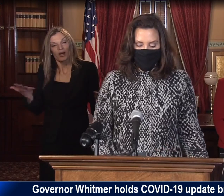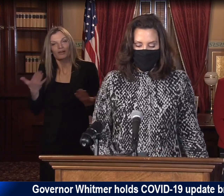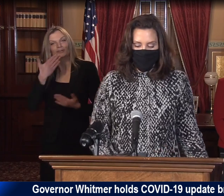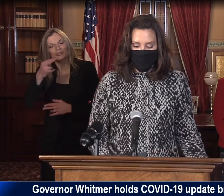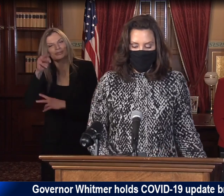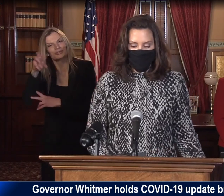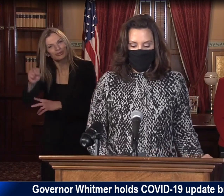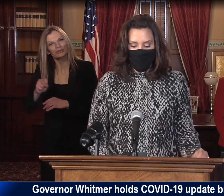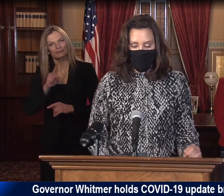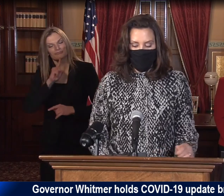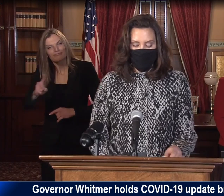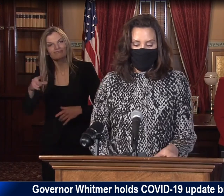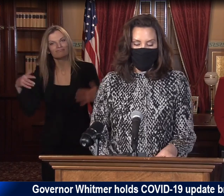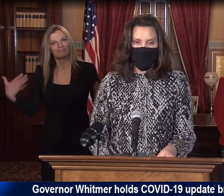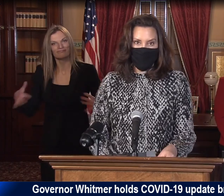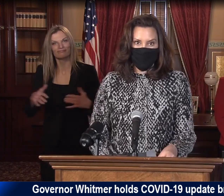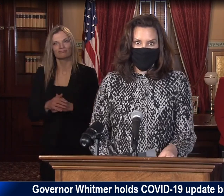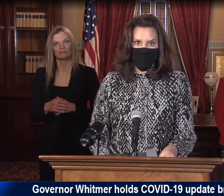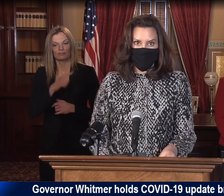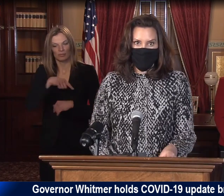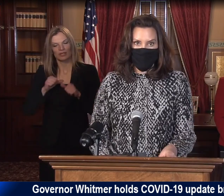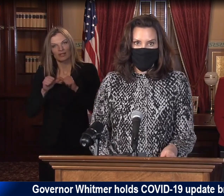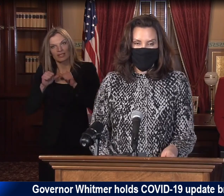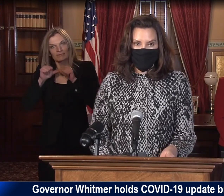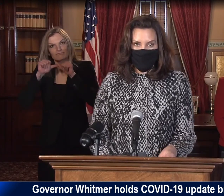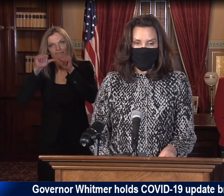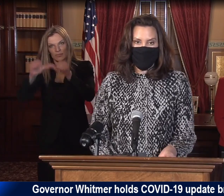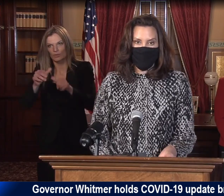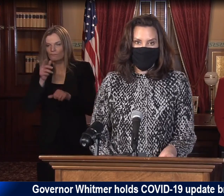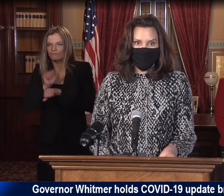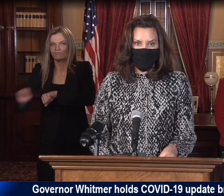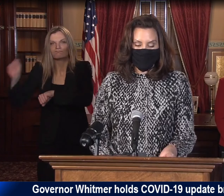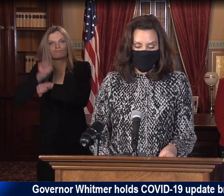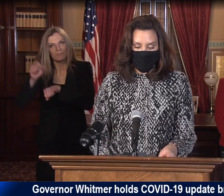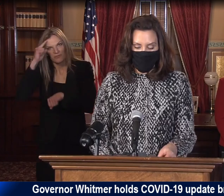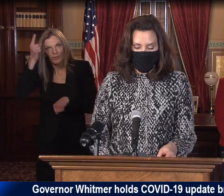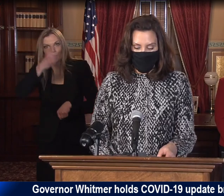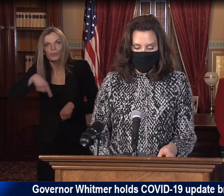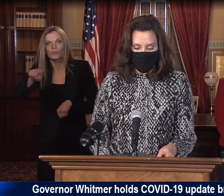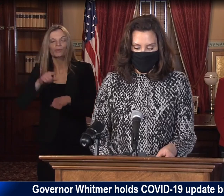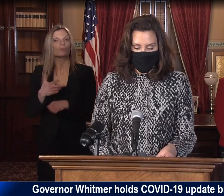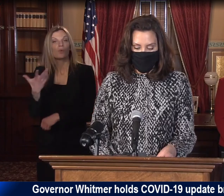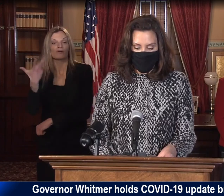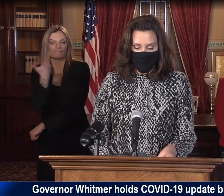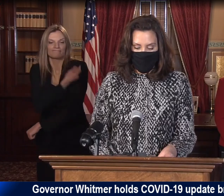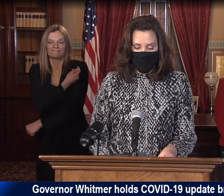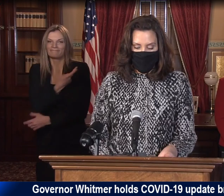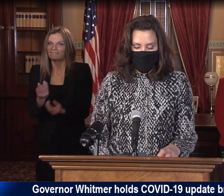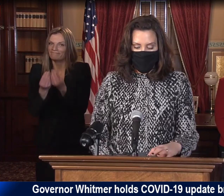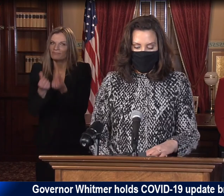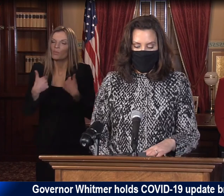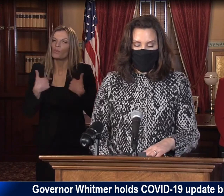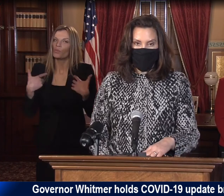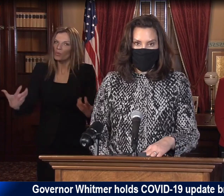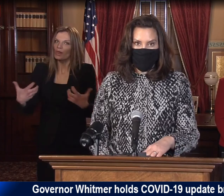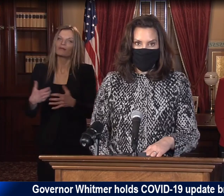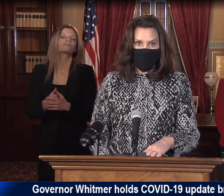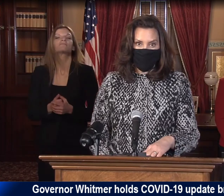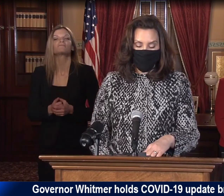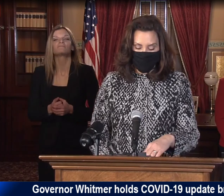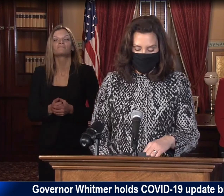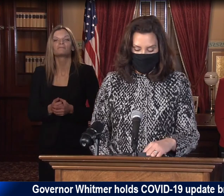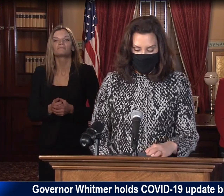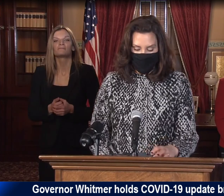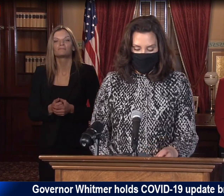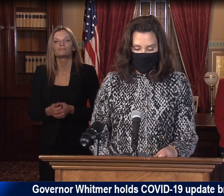My administration will continue working around the clock to distribute the safe and effective COVID vaccines. But we need help from the